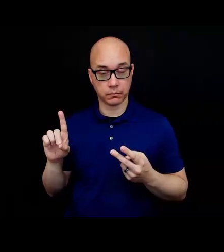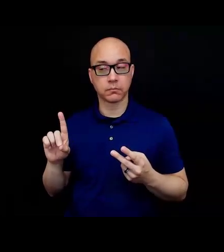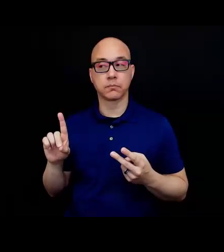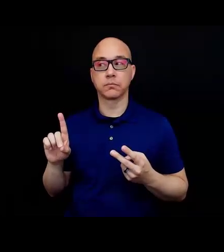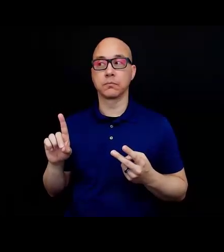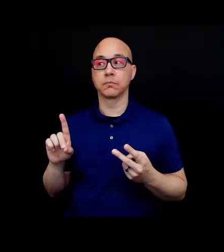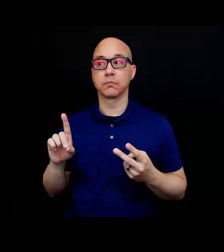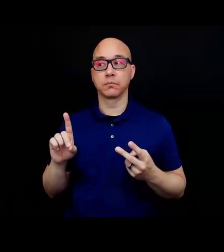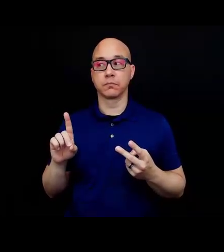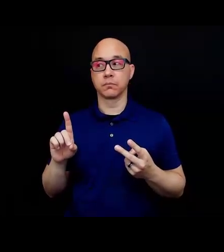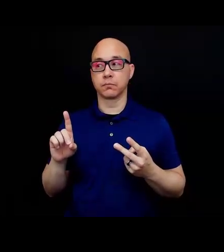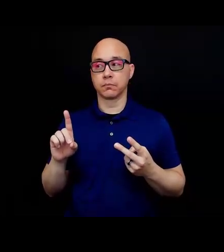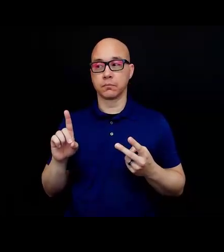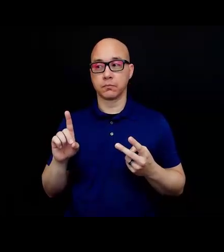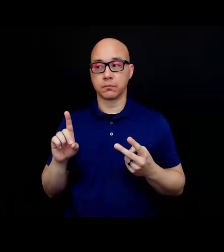are